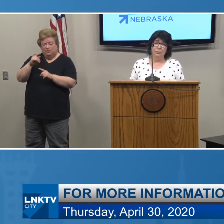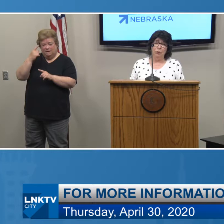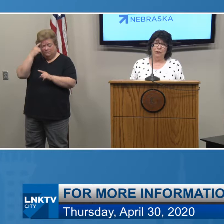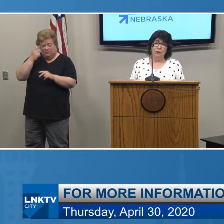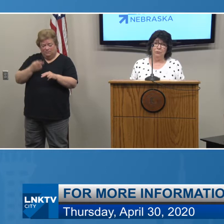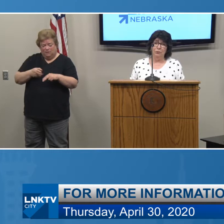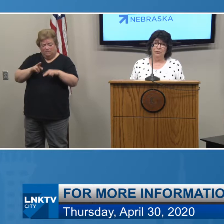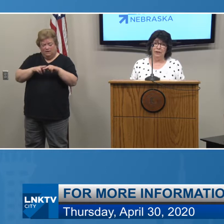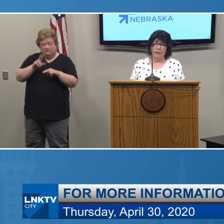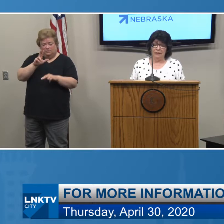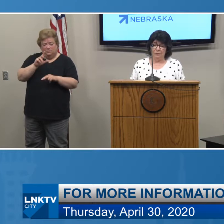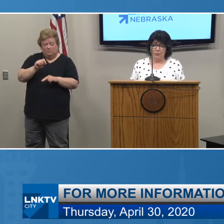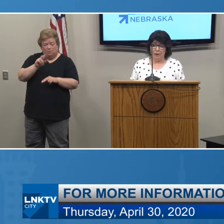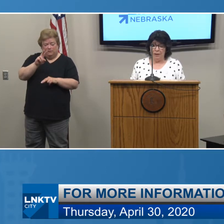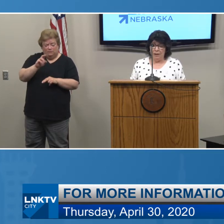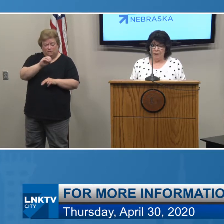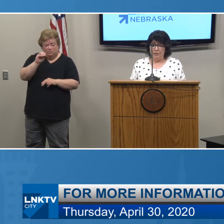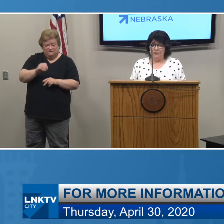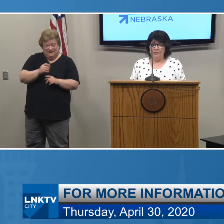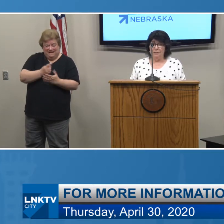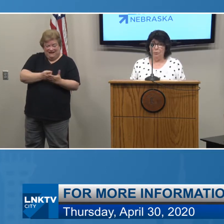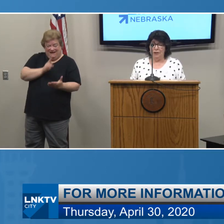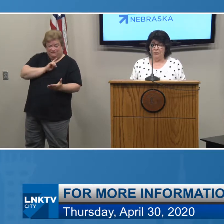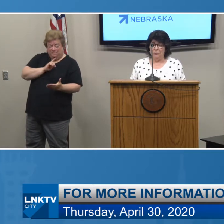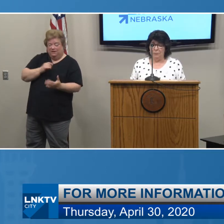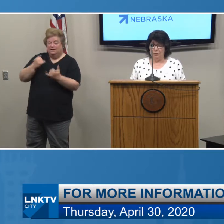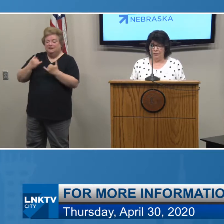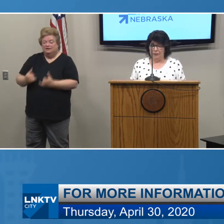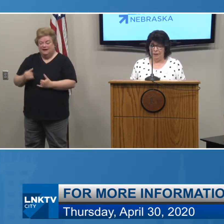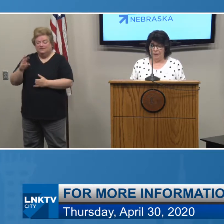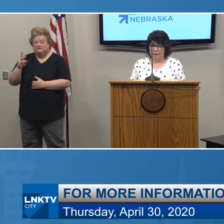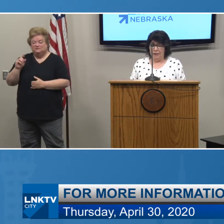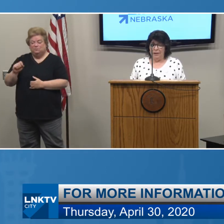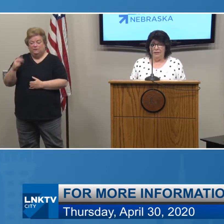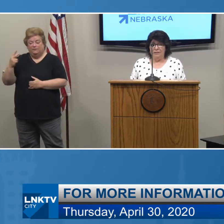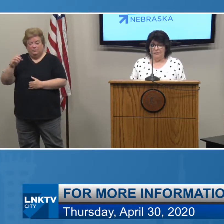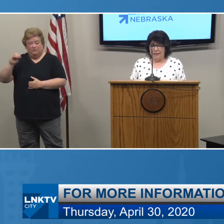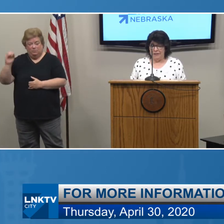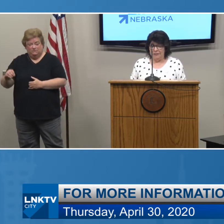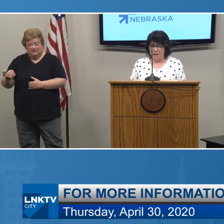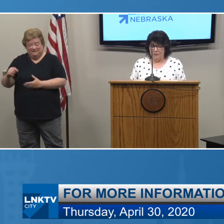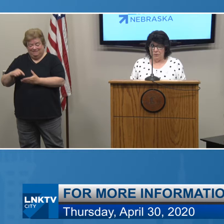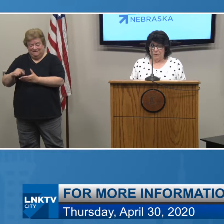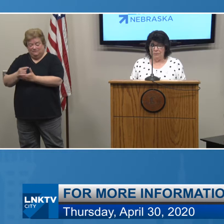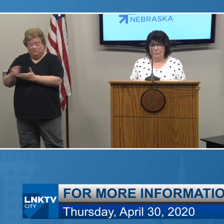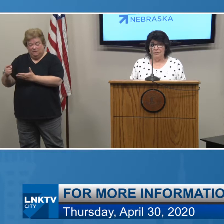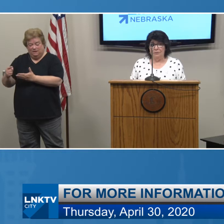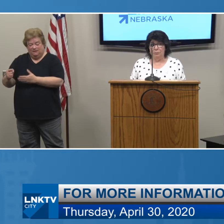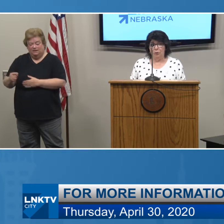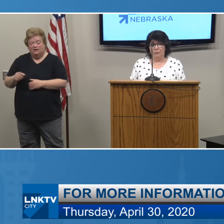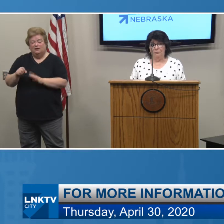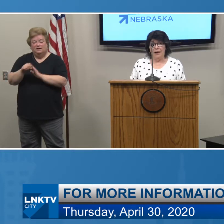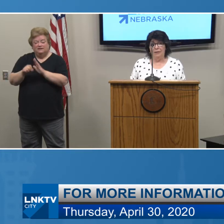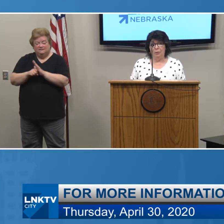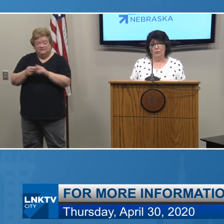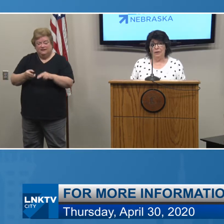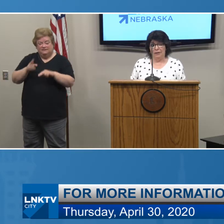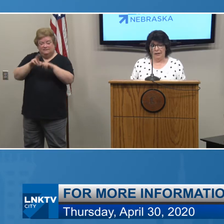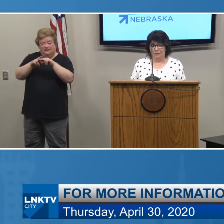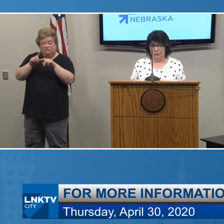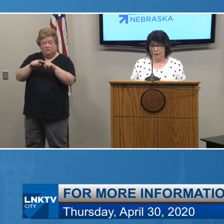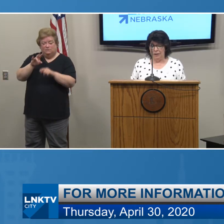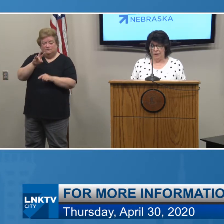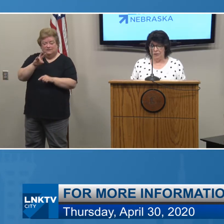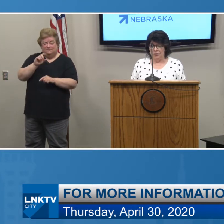from 3.2% last week to 6.3%. The state is also up from